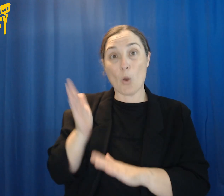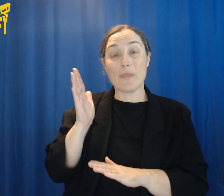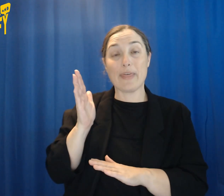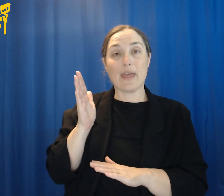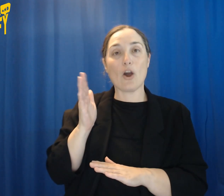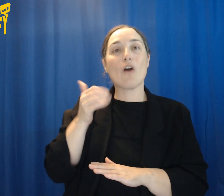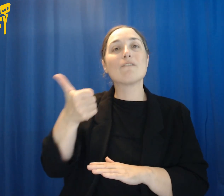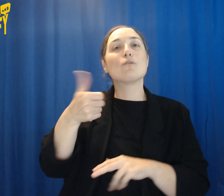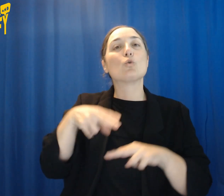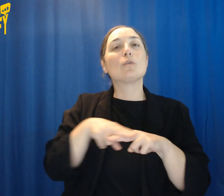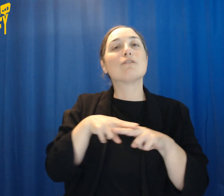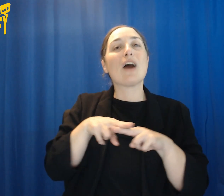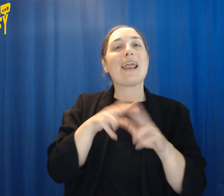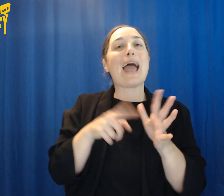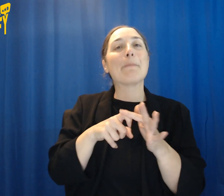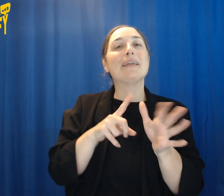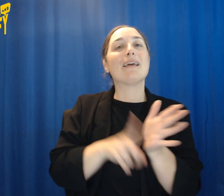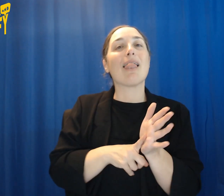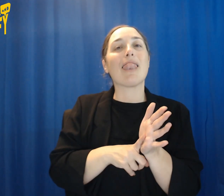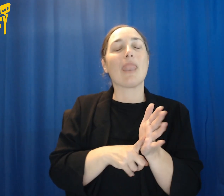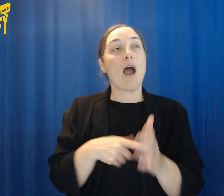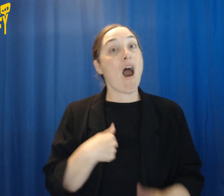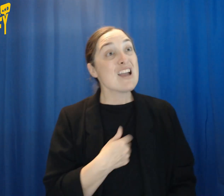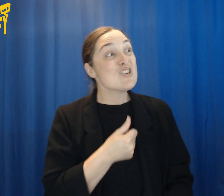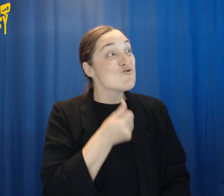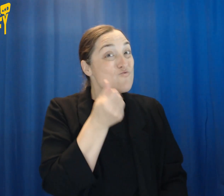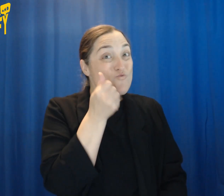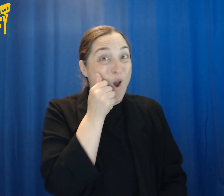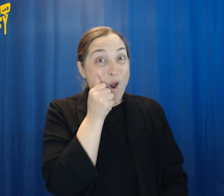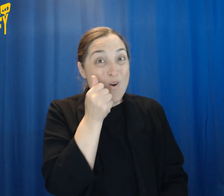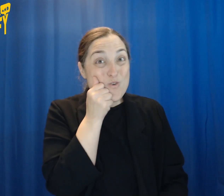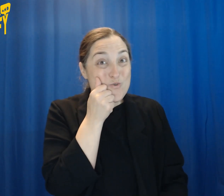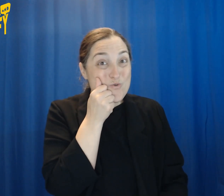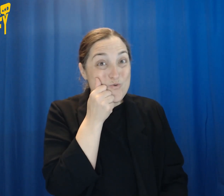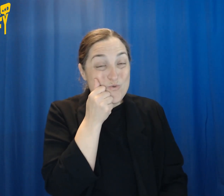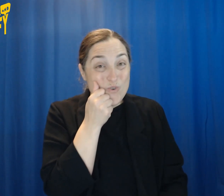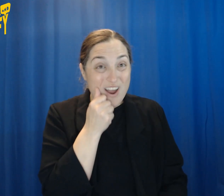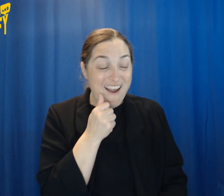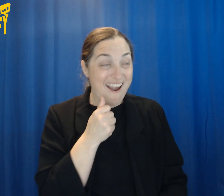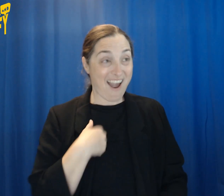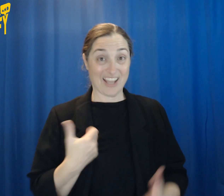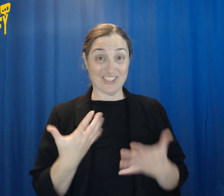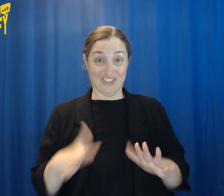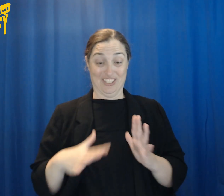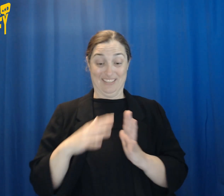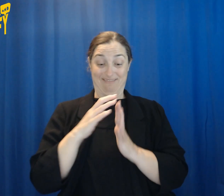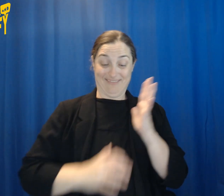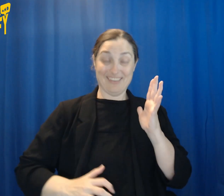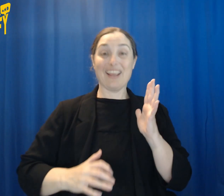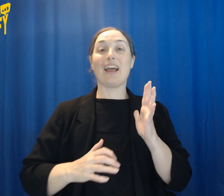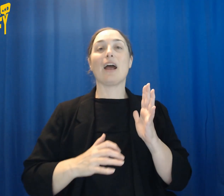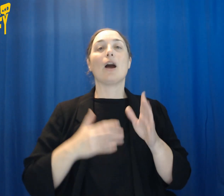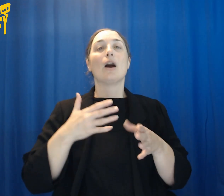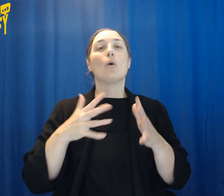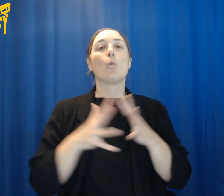appeal. Yes, I know. I've just filled out a working with children check so that I can